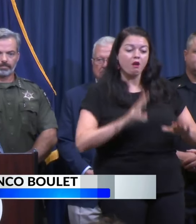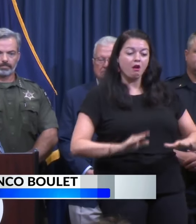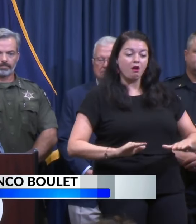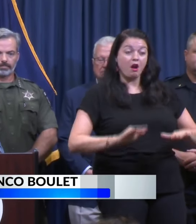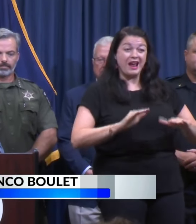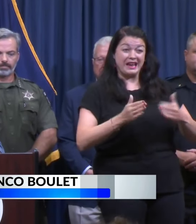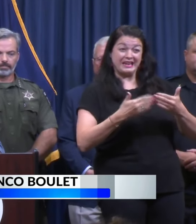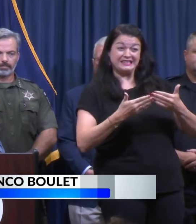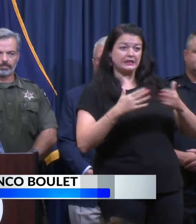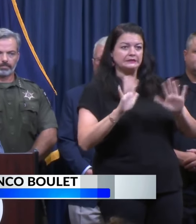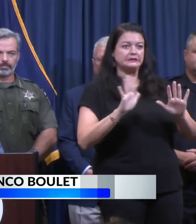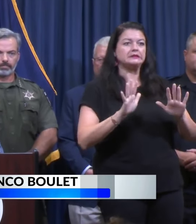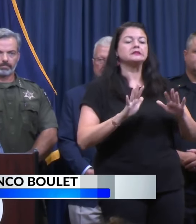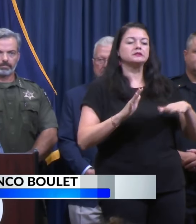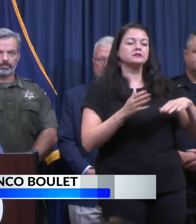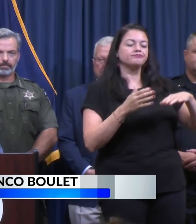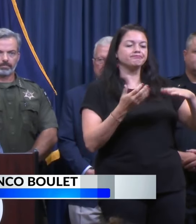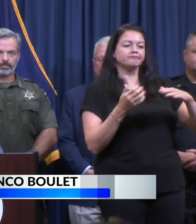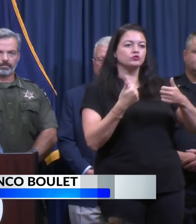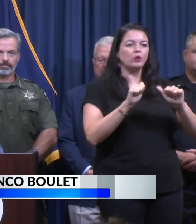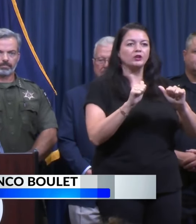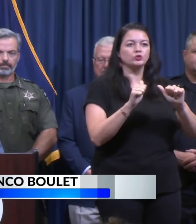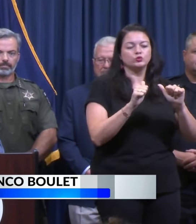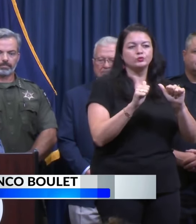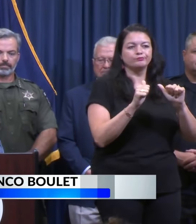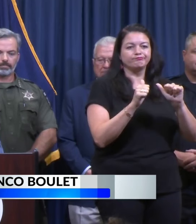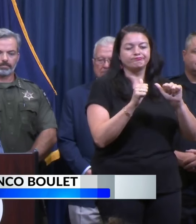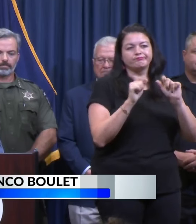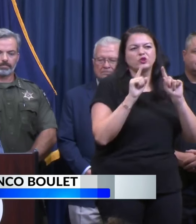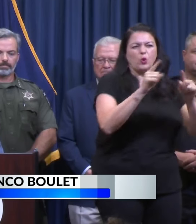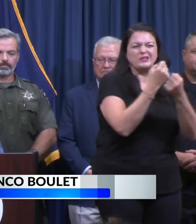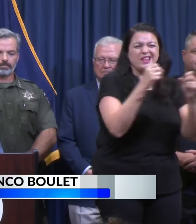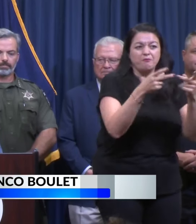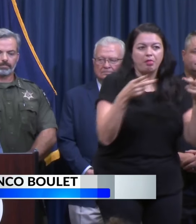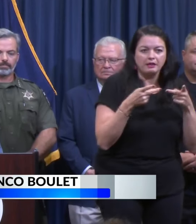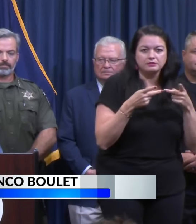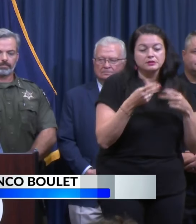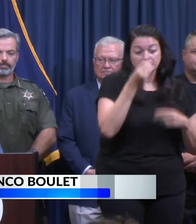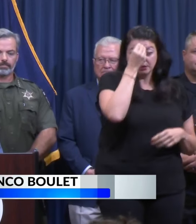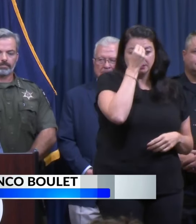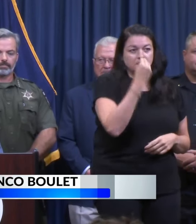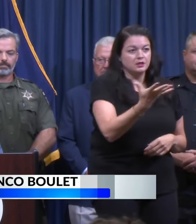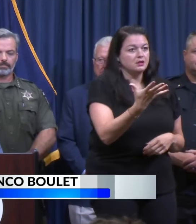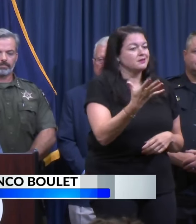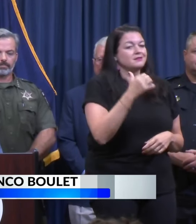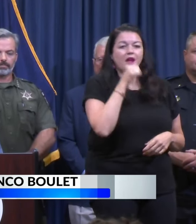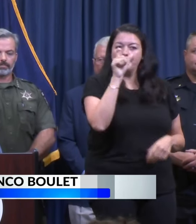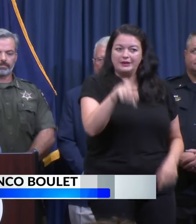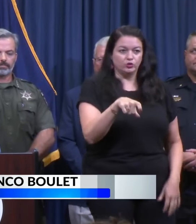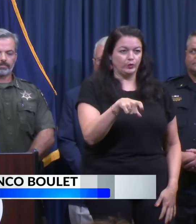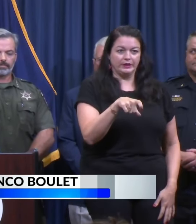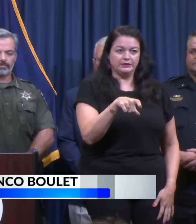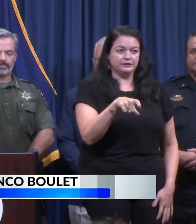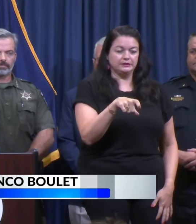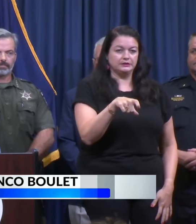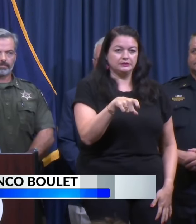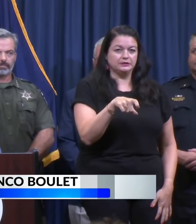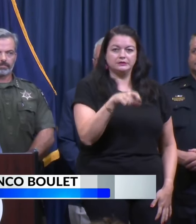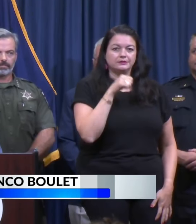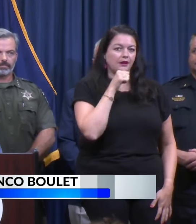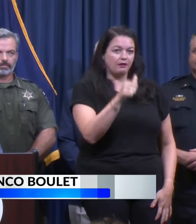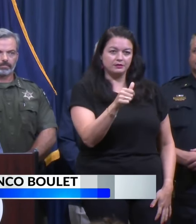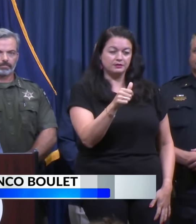make provisions to get to higher ground. I will say this, it is not mandatory, but please